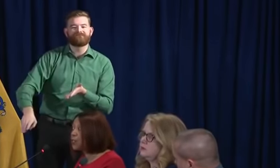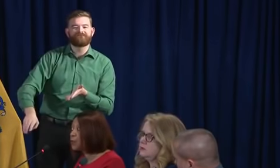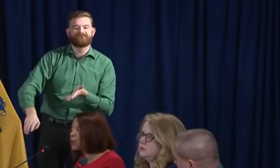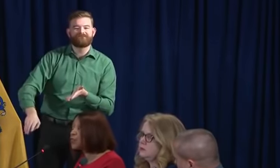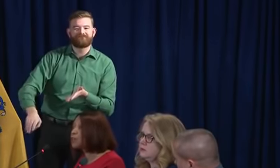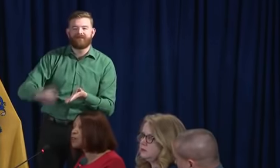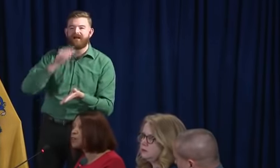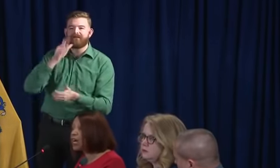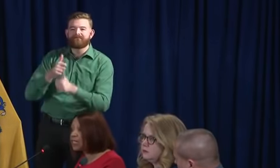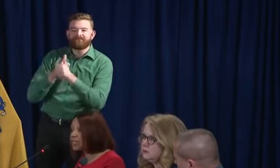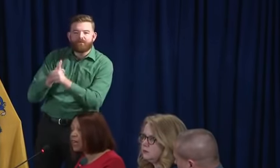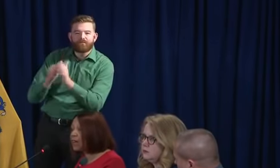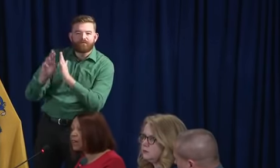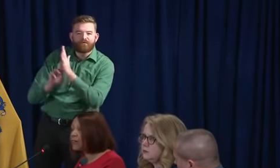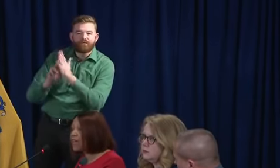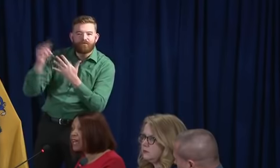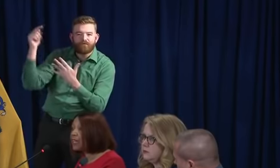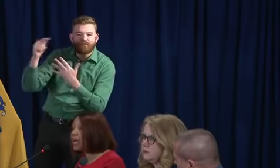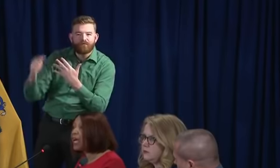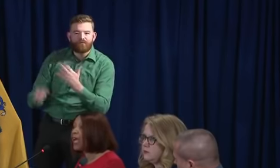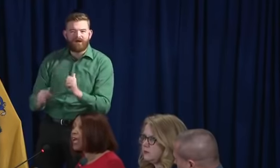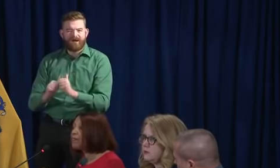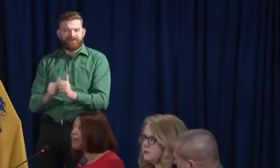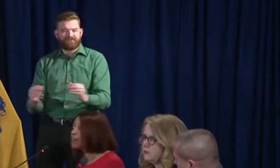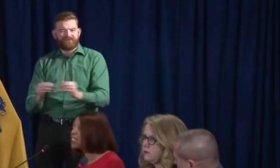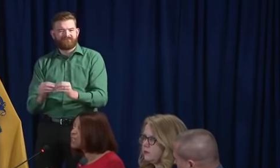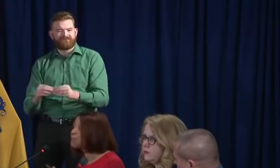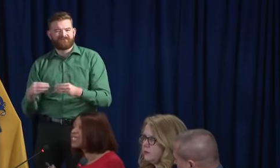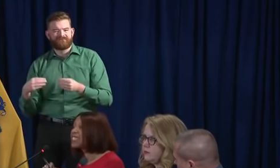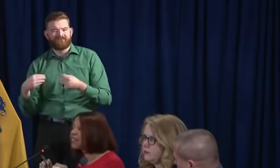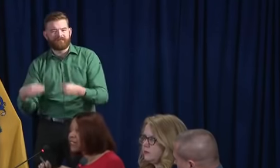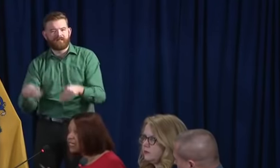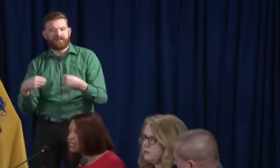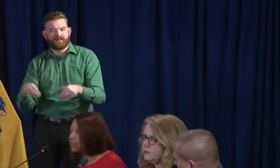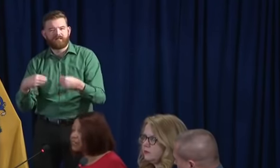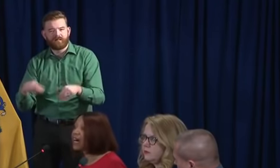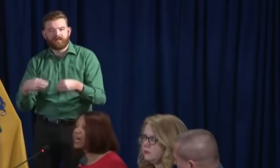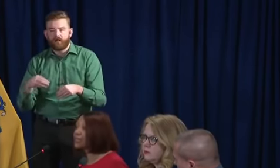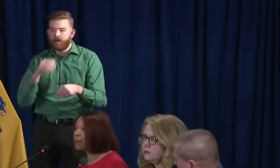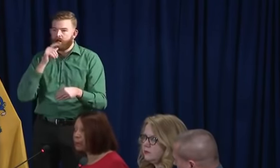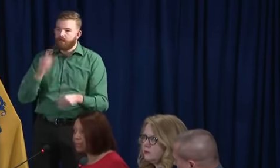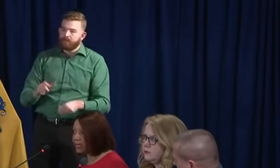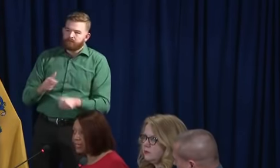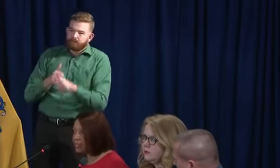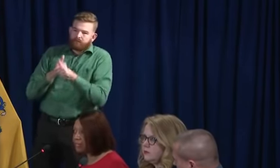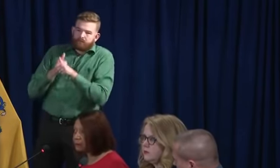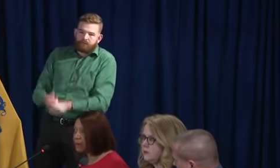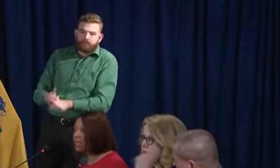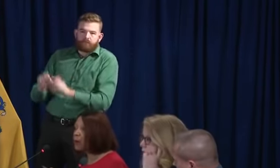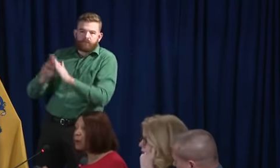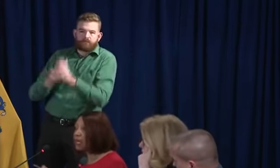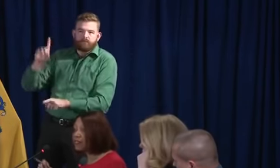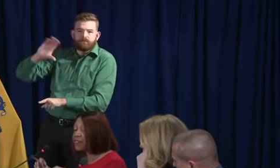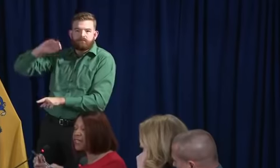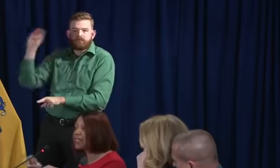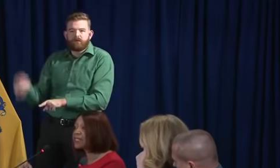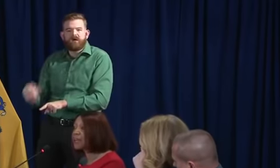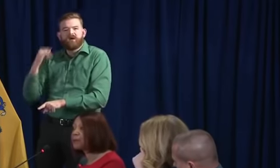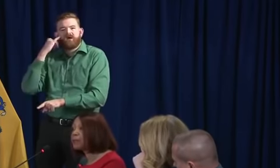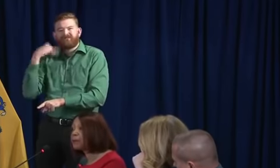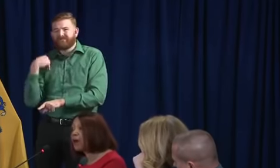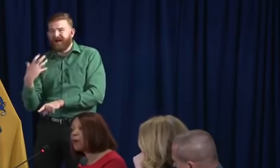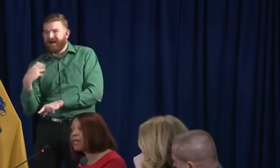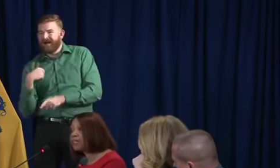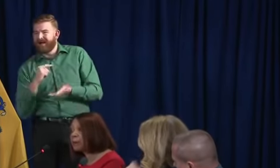to use those funds other than a very specific defined population. One of the things